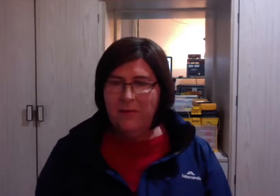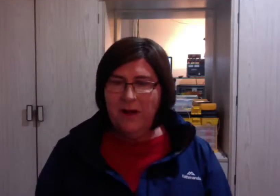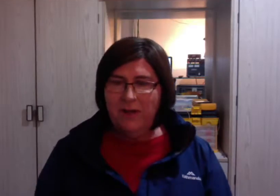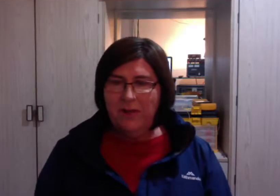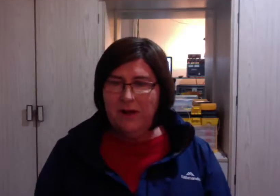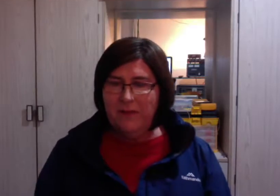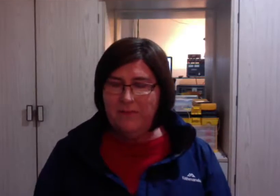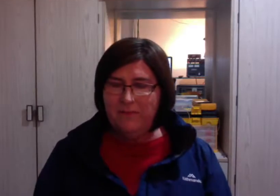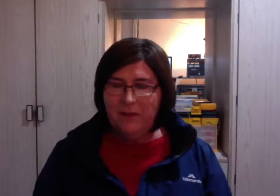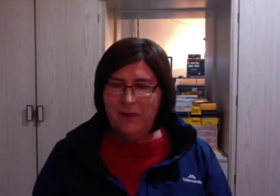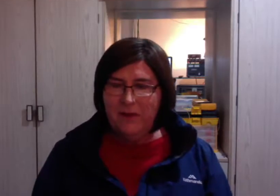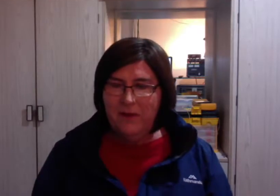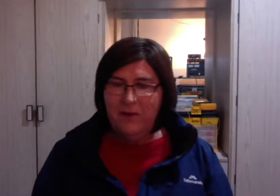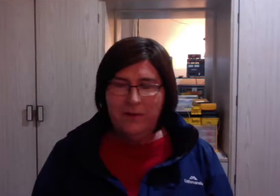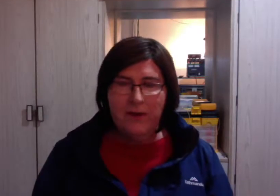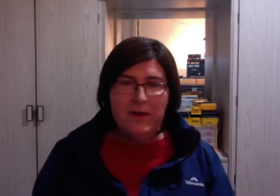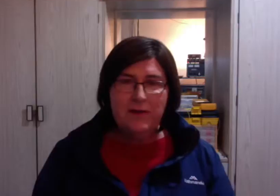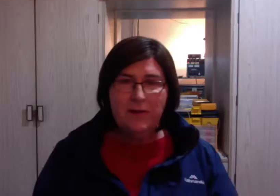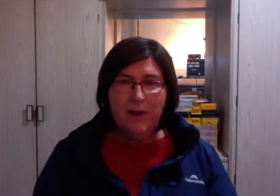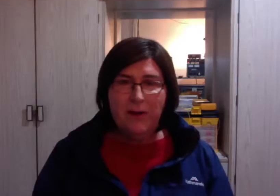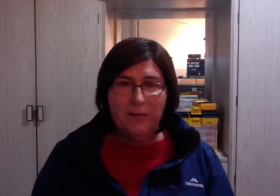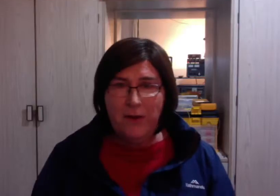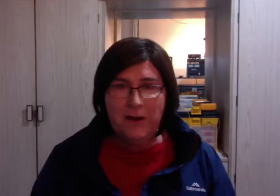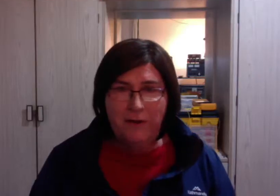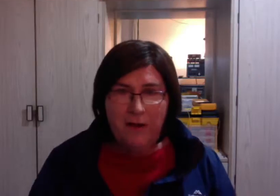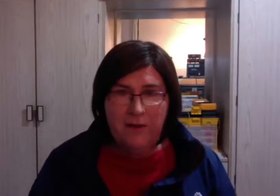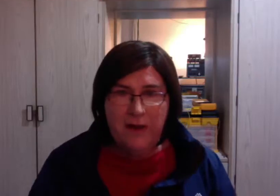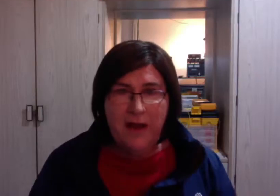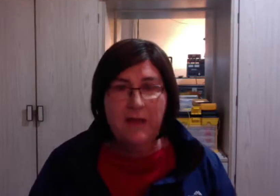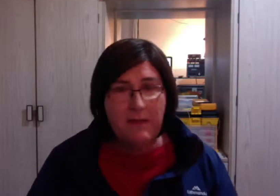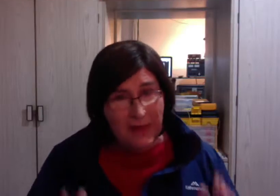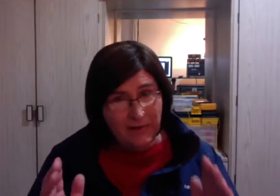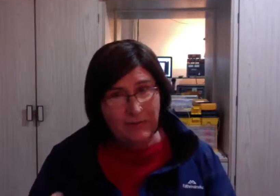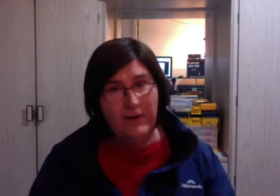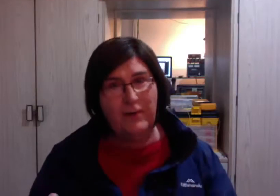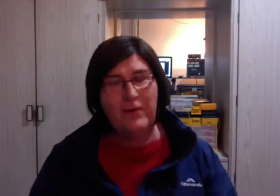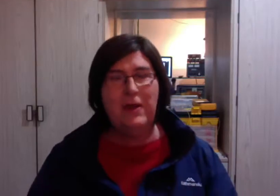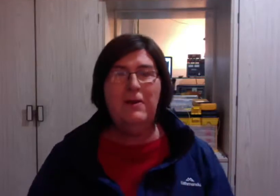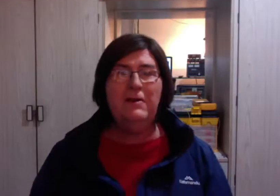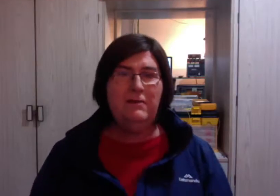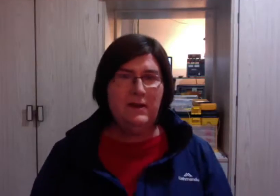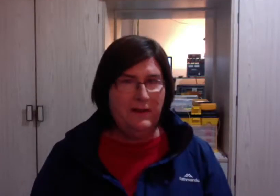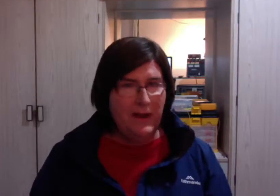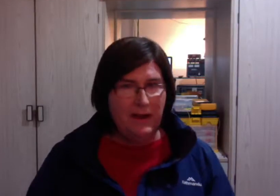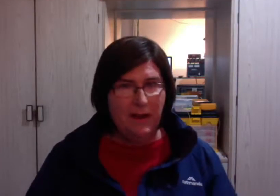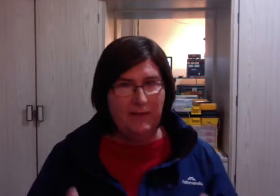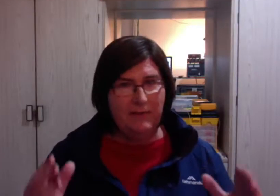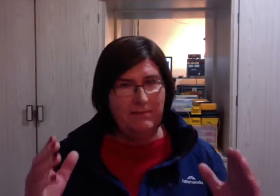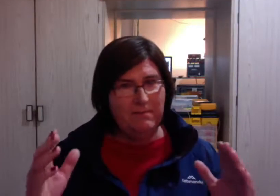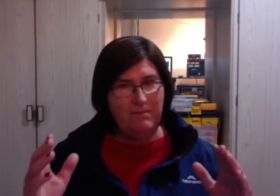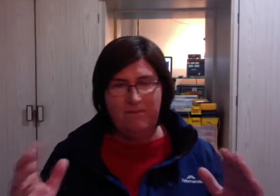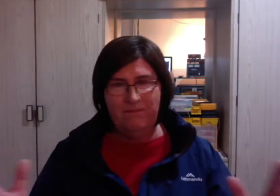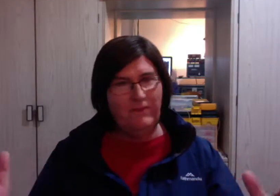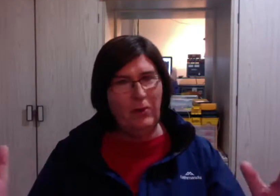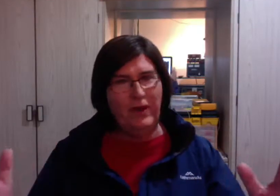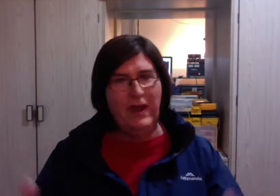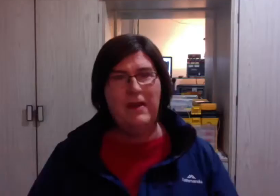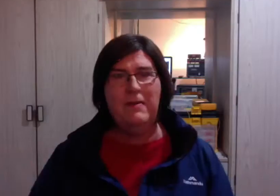well, 30 to, well, 35 today. That's as far as we're going. It'll take us all day,